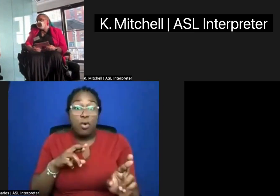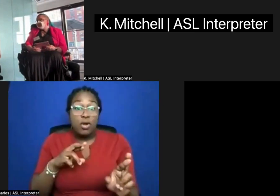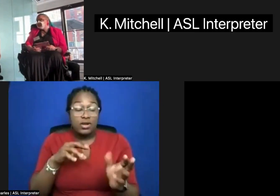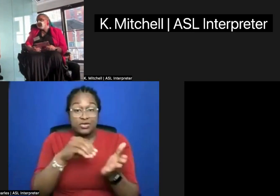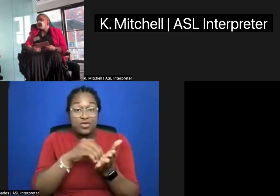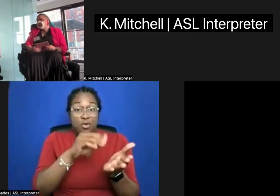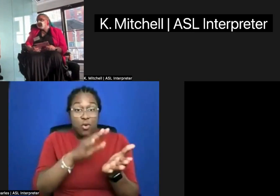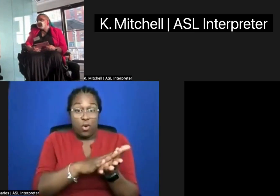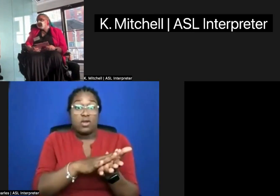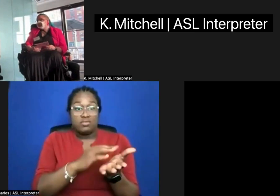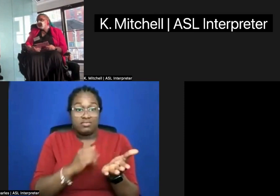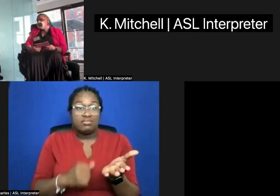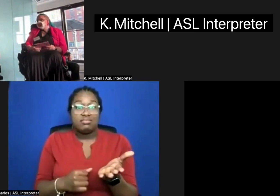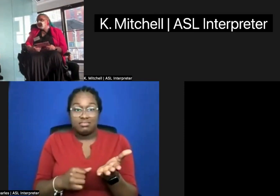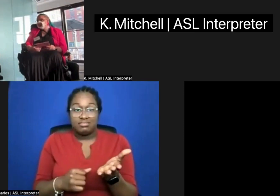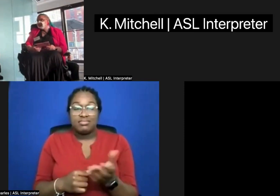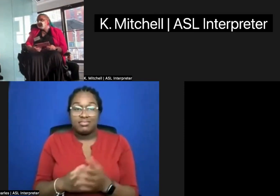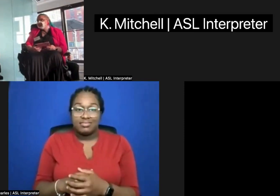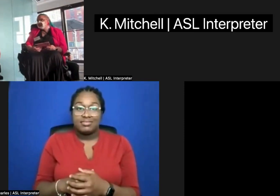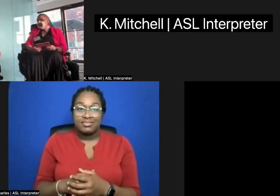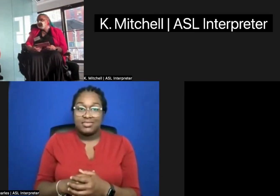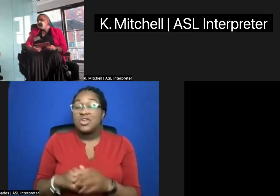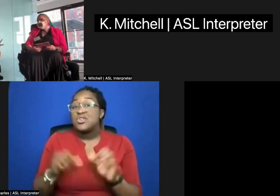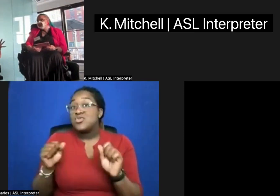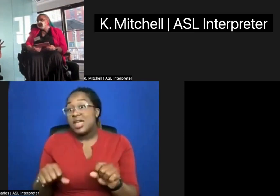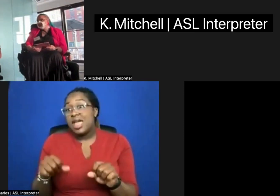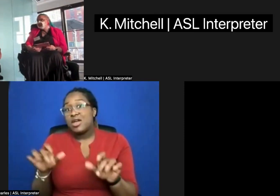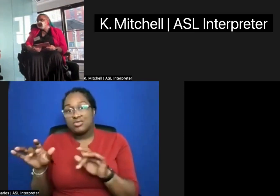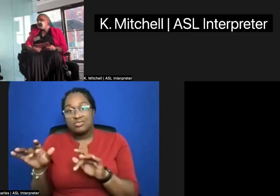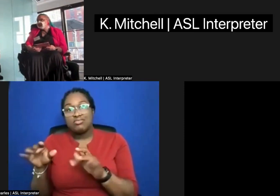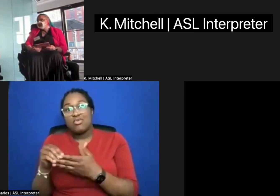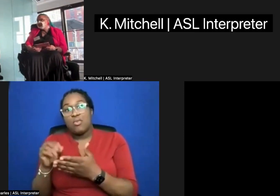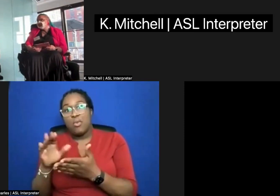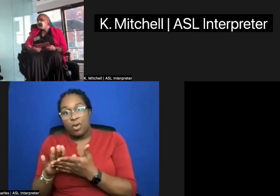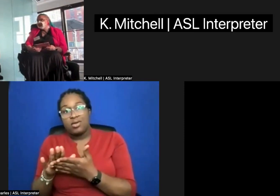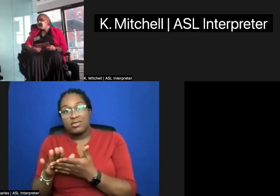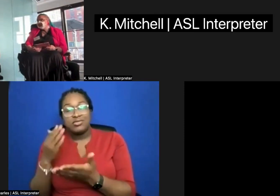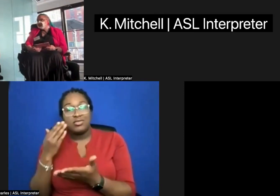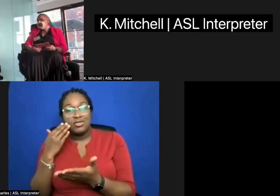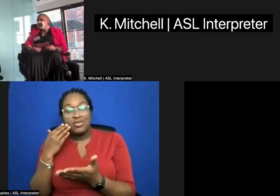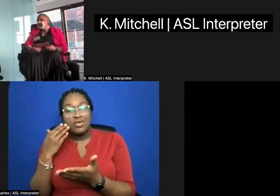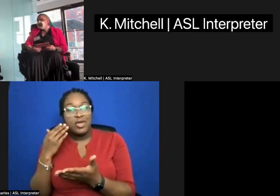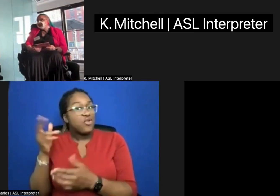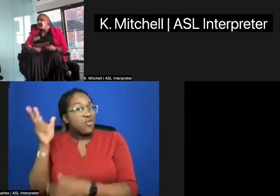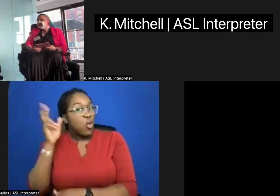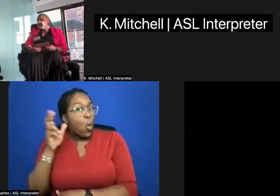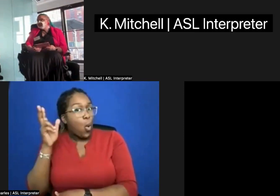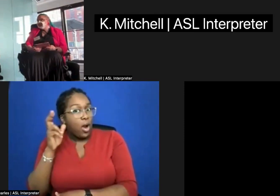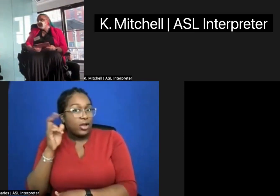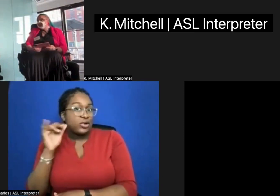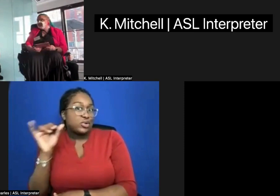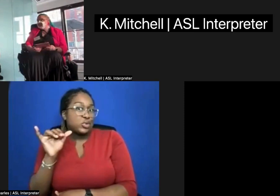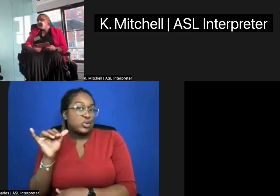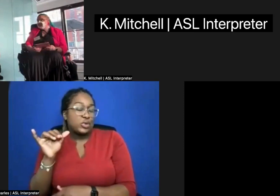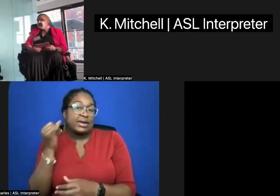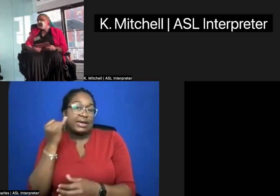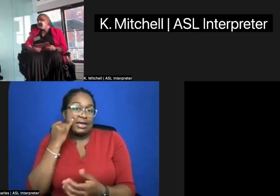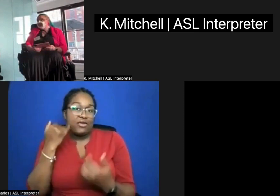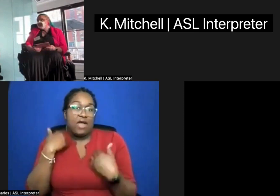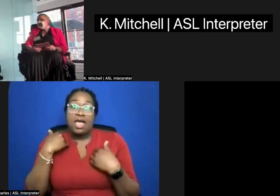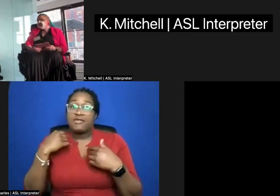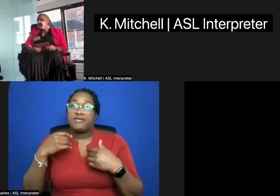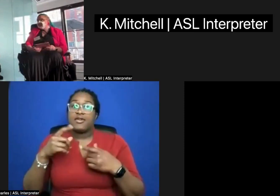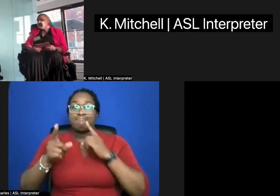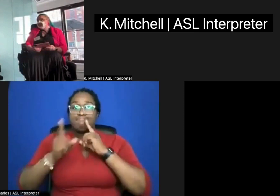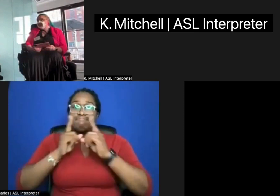In New York State, you can do it. You can record it, not only an email, but you can record it on your phone. If you're gonna have a conversation with